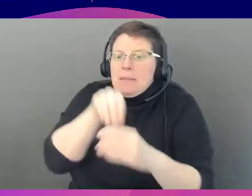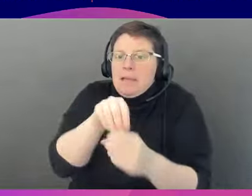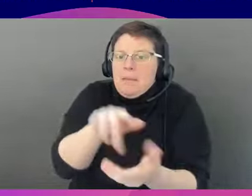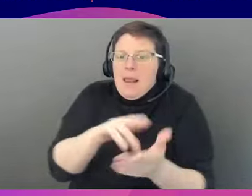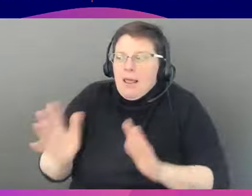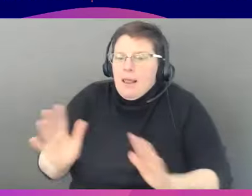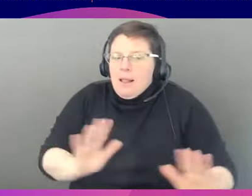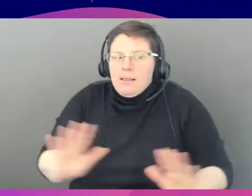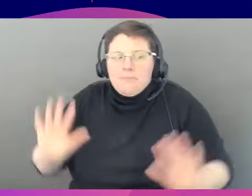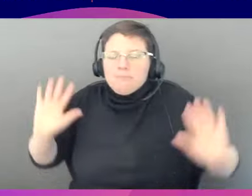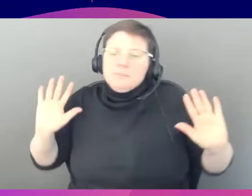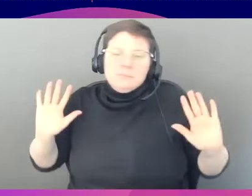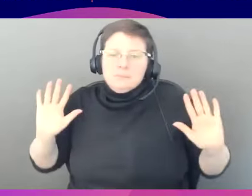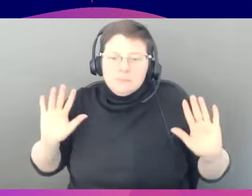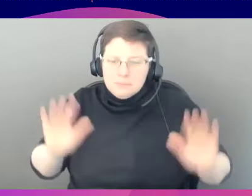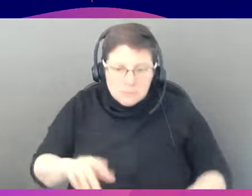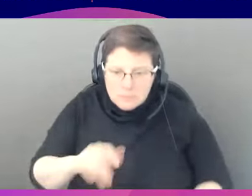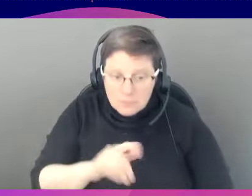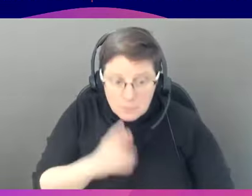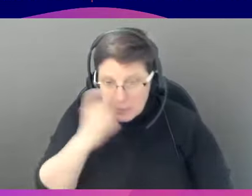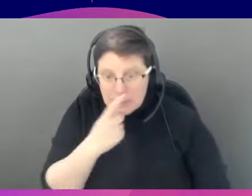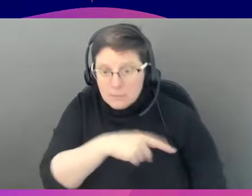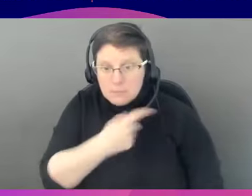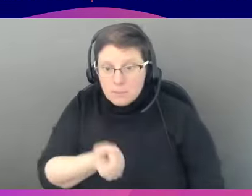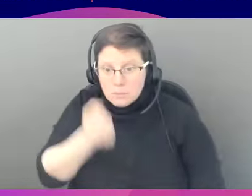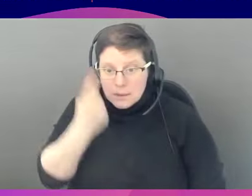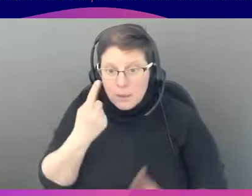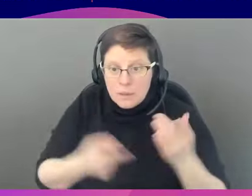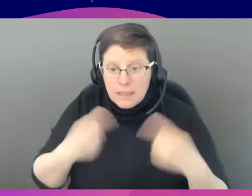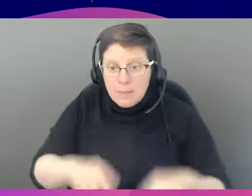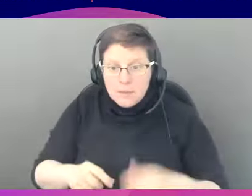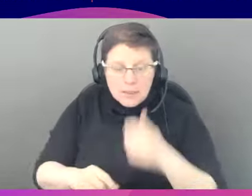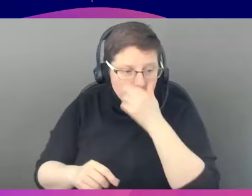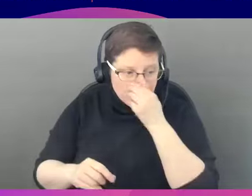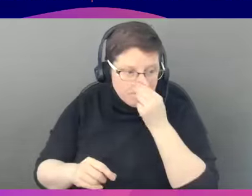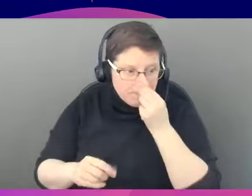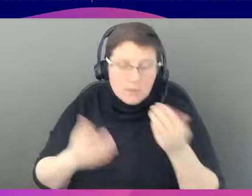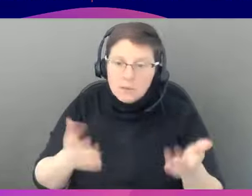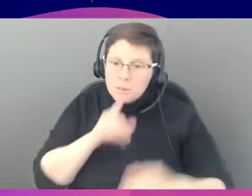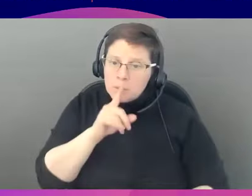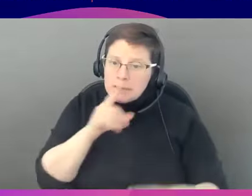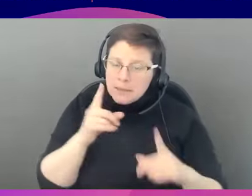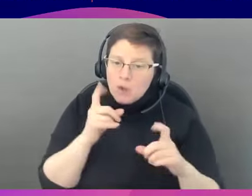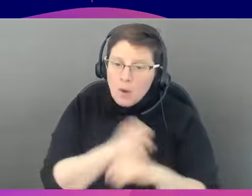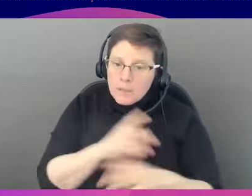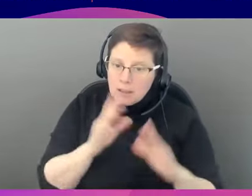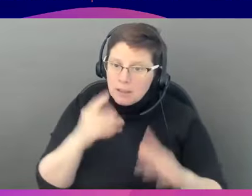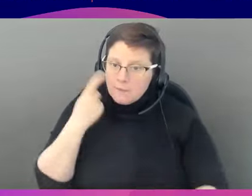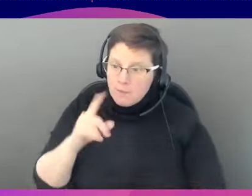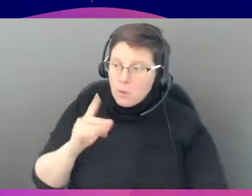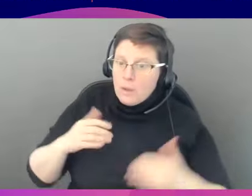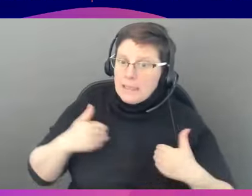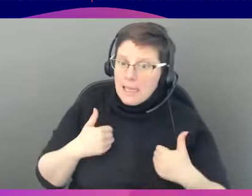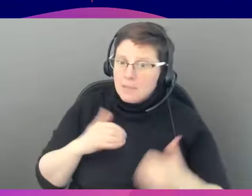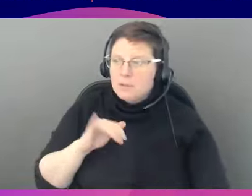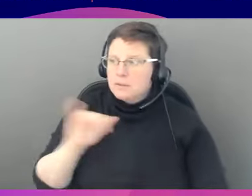don't understand what's happening and the violence happening. So there's lots of complexities for those animals and lots of barriers